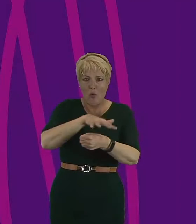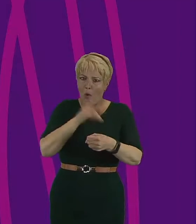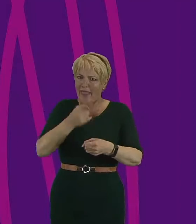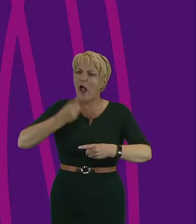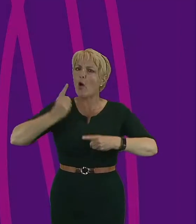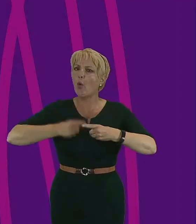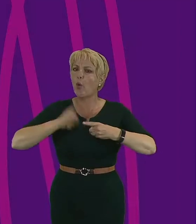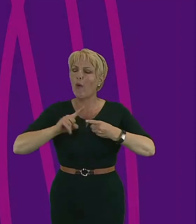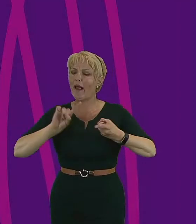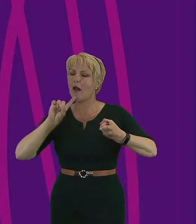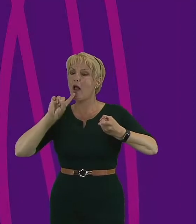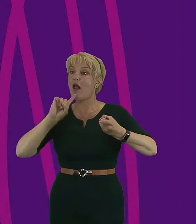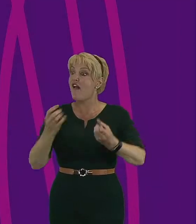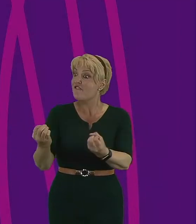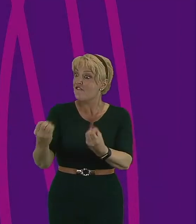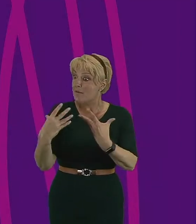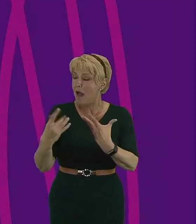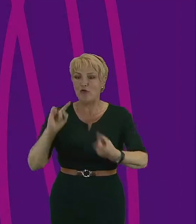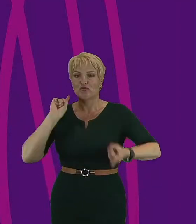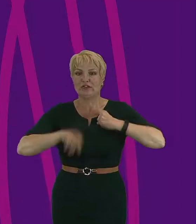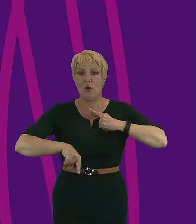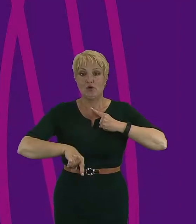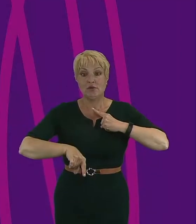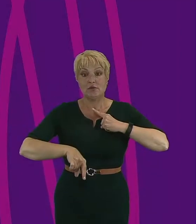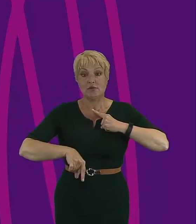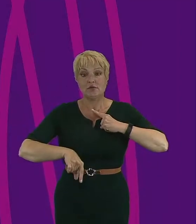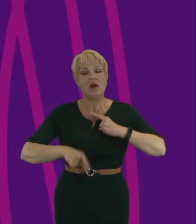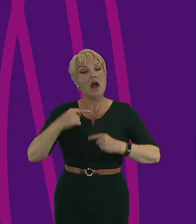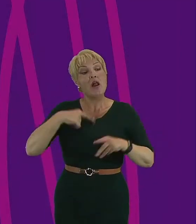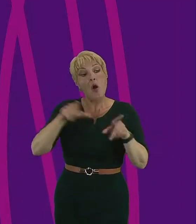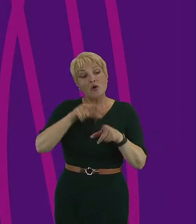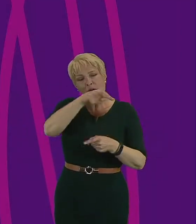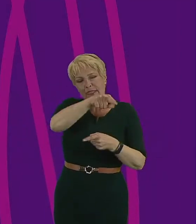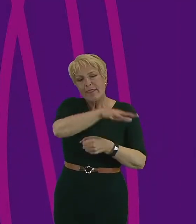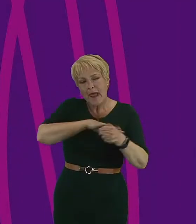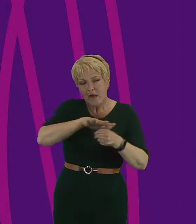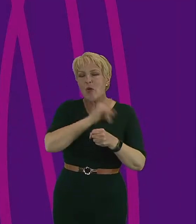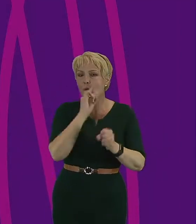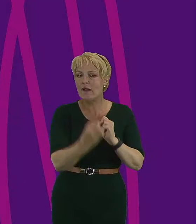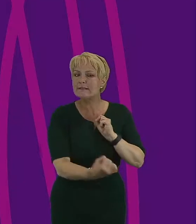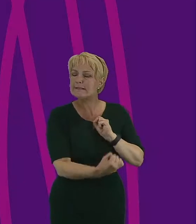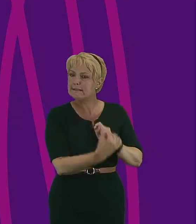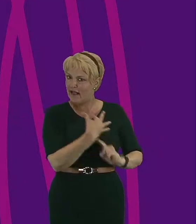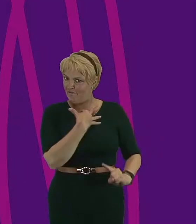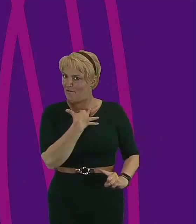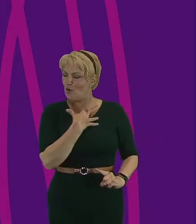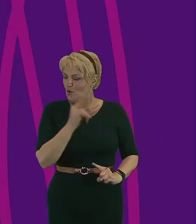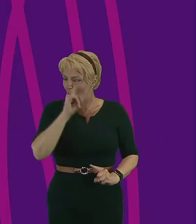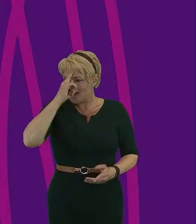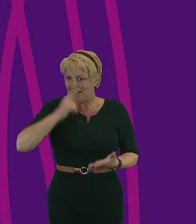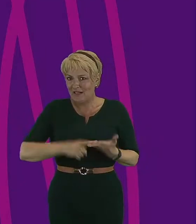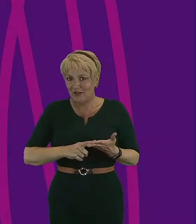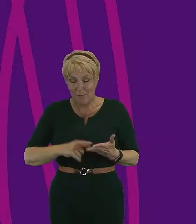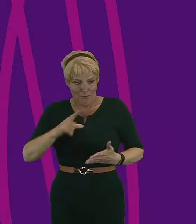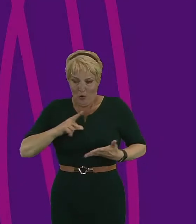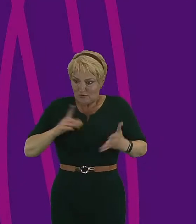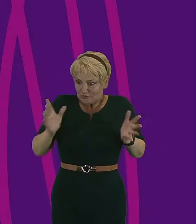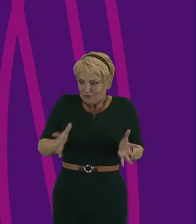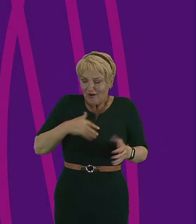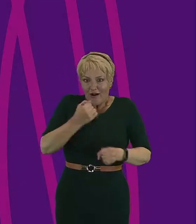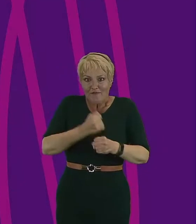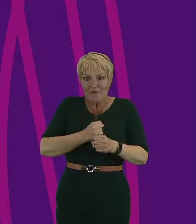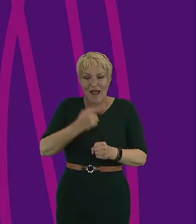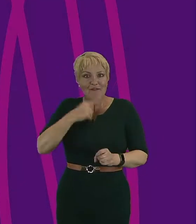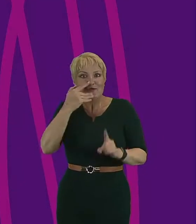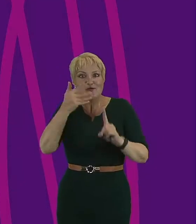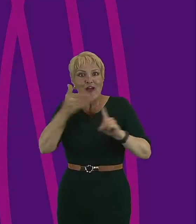quick feedback. I think it is also an area that does influence decision-making on what lies next, because we have to recognise that this appears